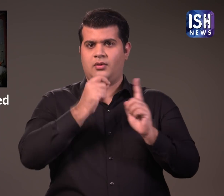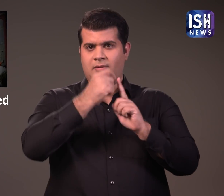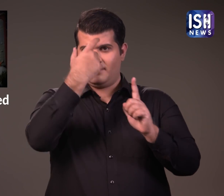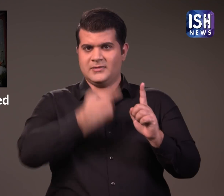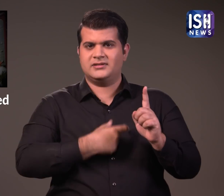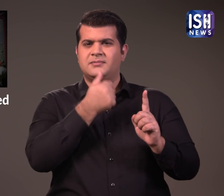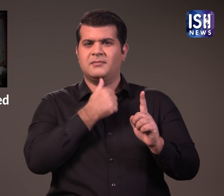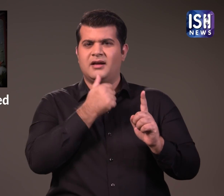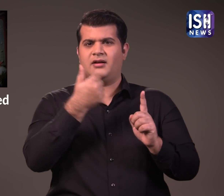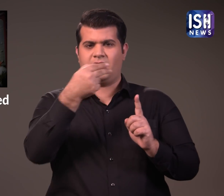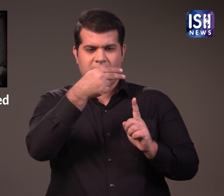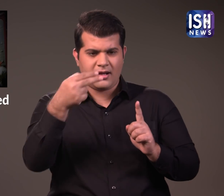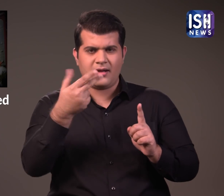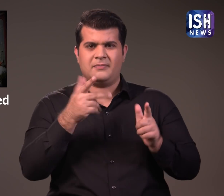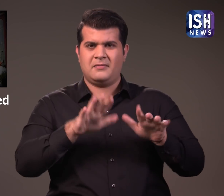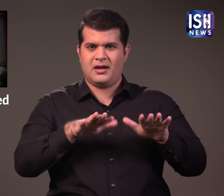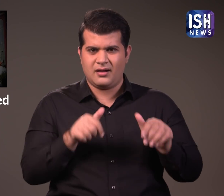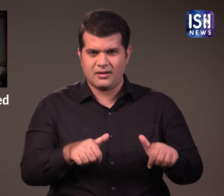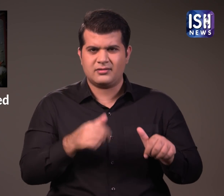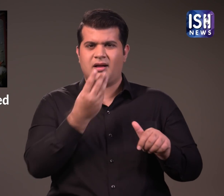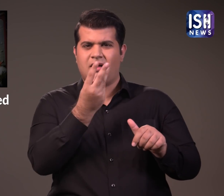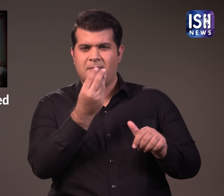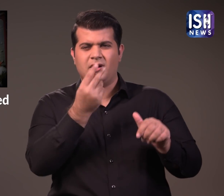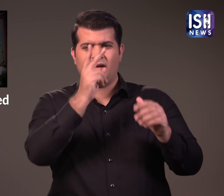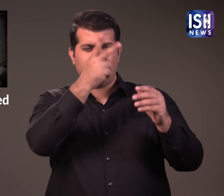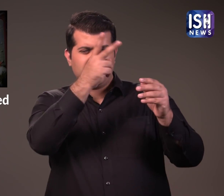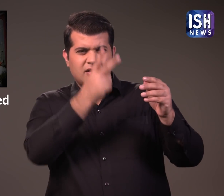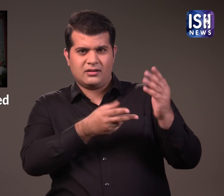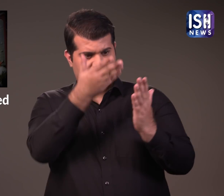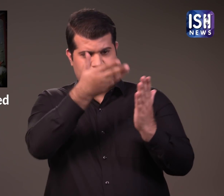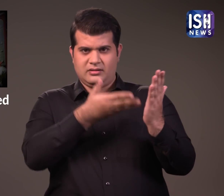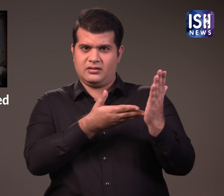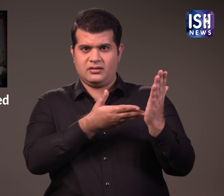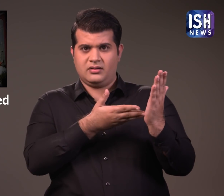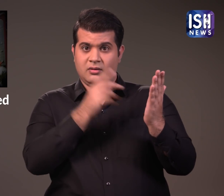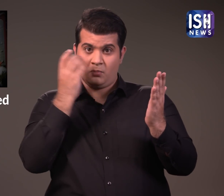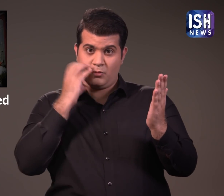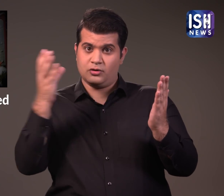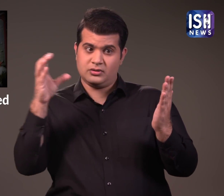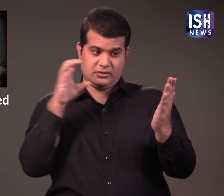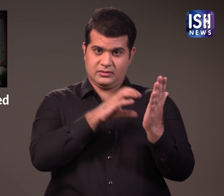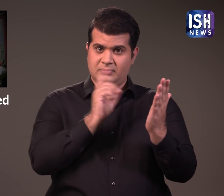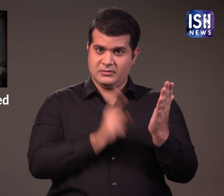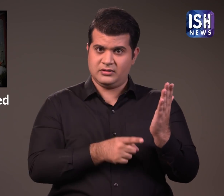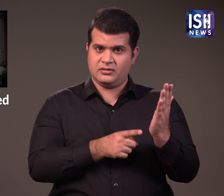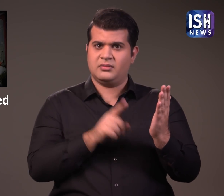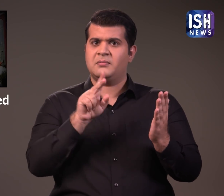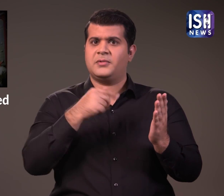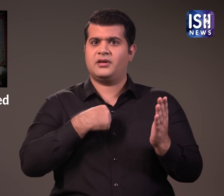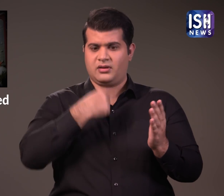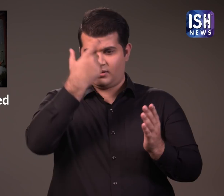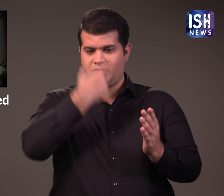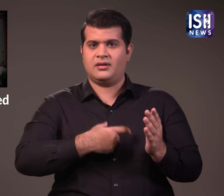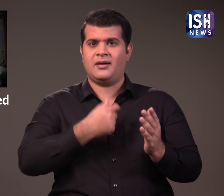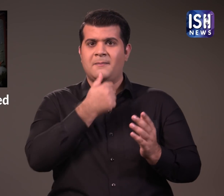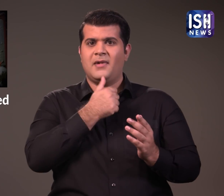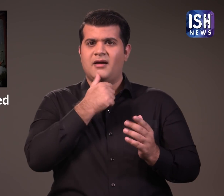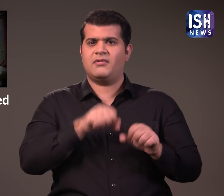includes his private details like name, Madharkar card number, etc. He said that Modi's image on the certificate is an invasion